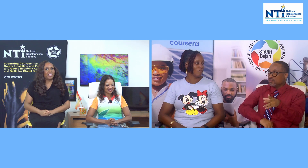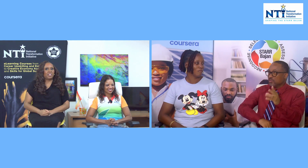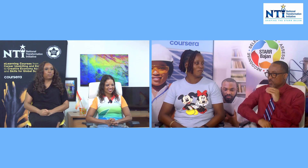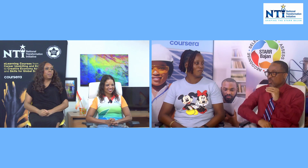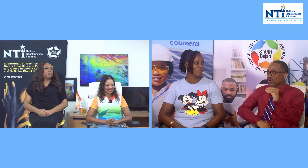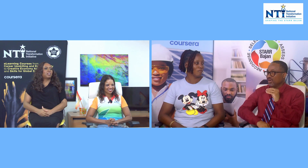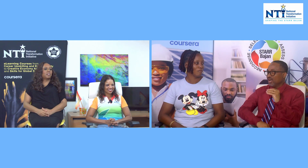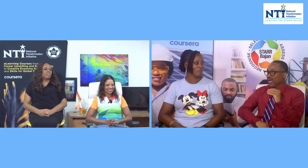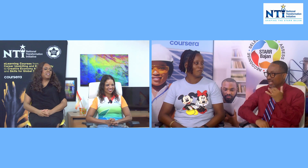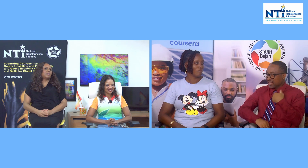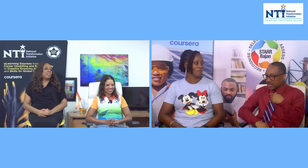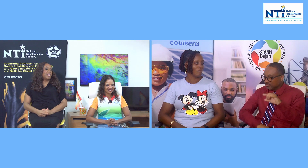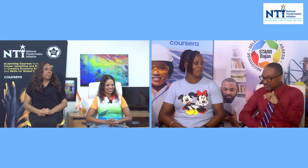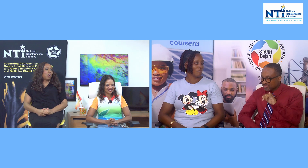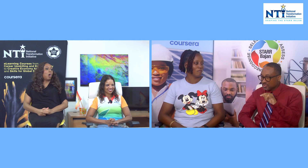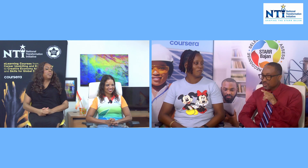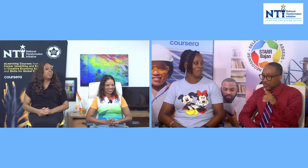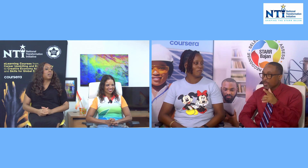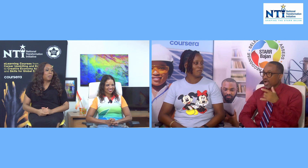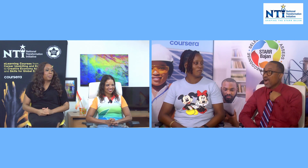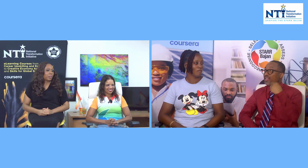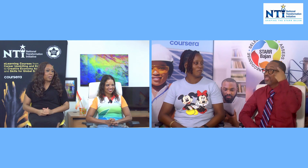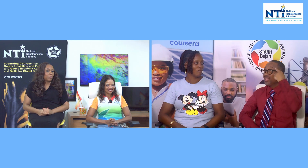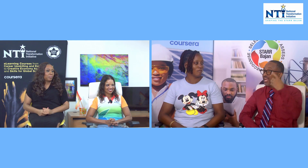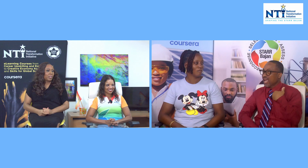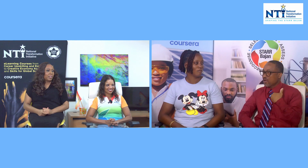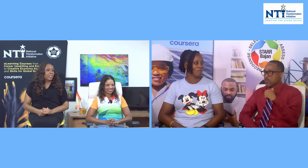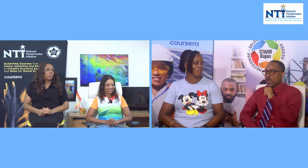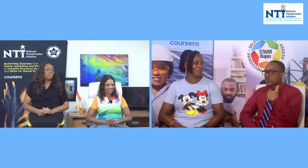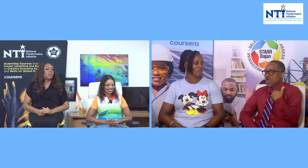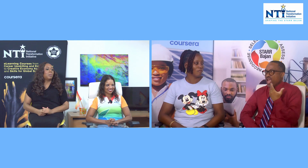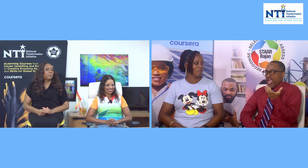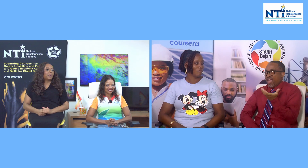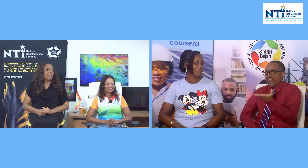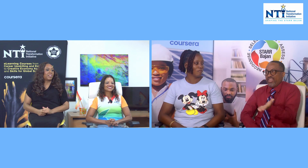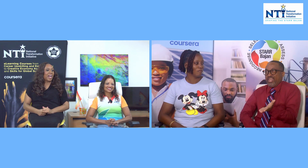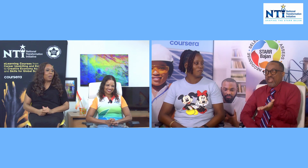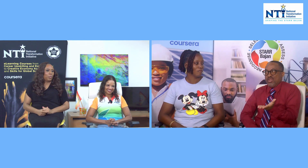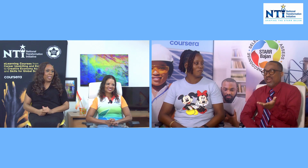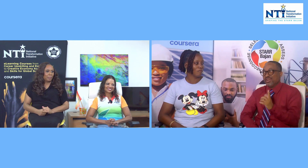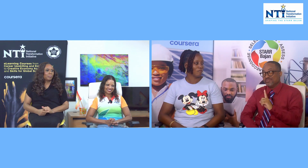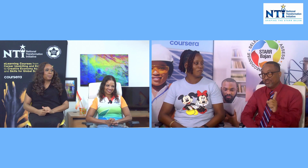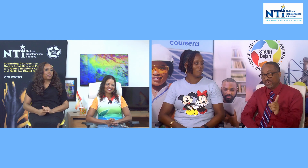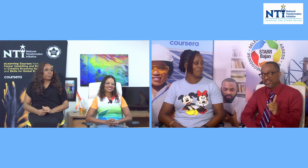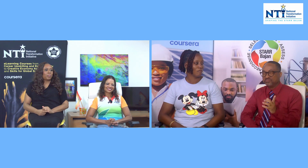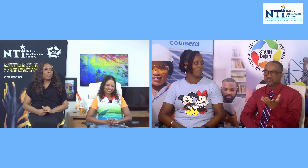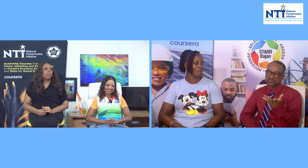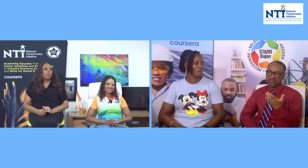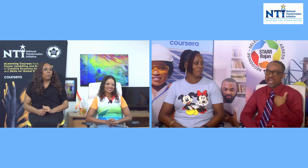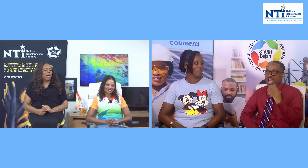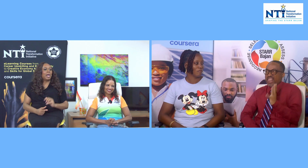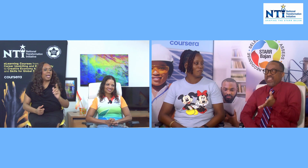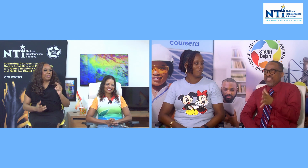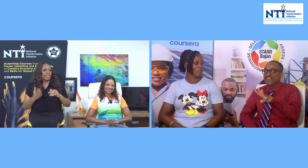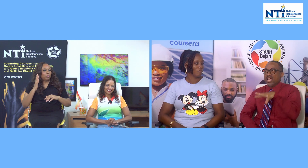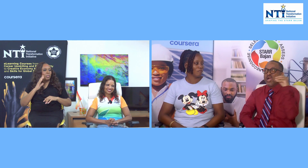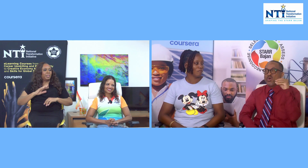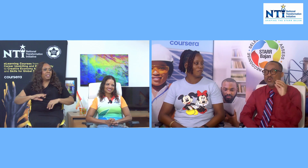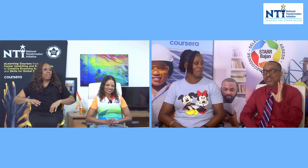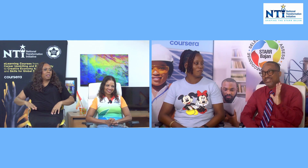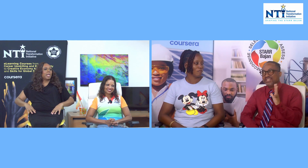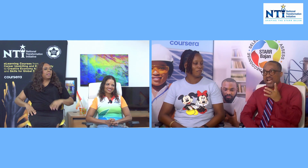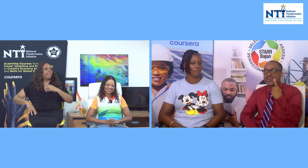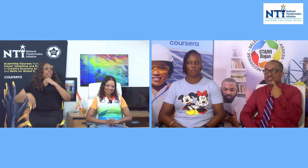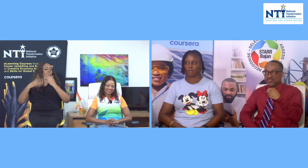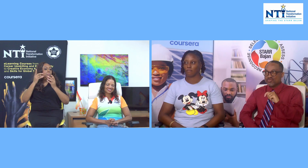One thing is for people to learn sign language on the computer. I think using the computer in that way, I think it would